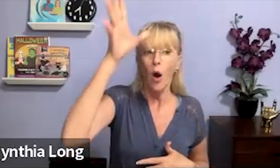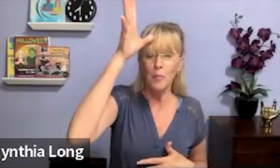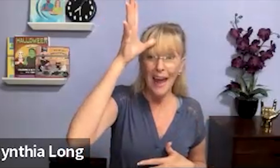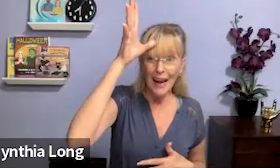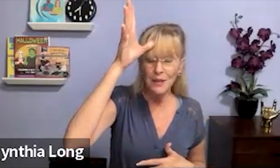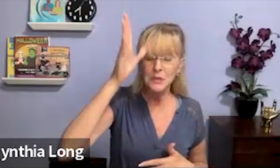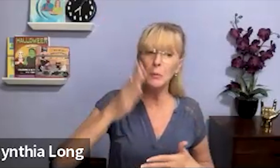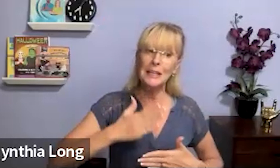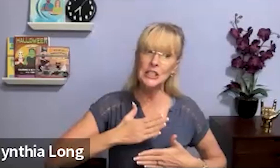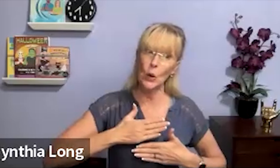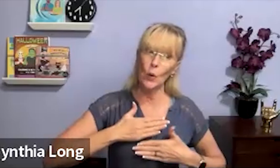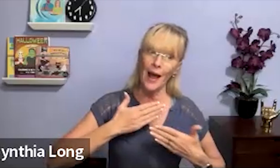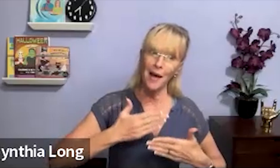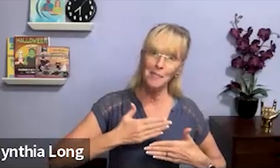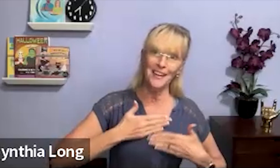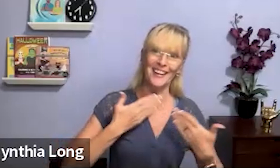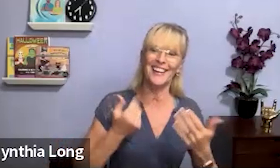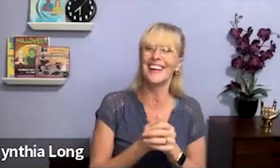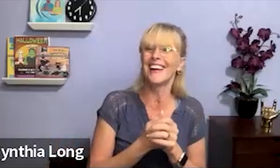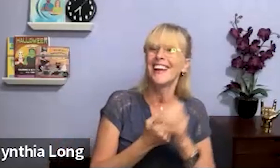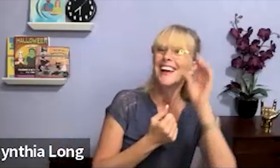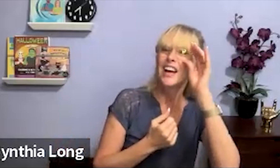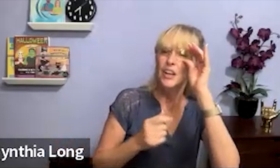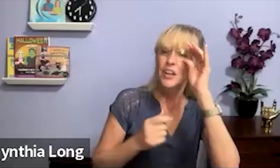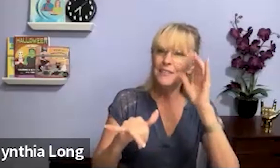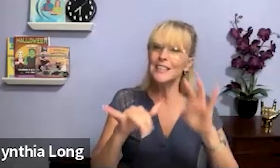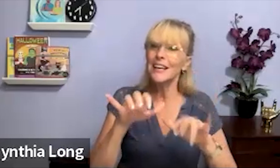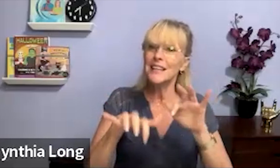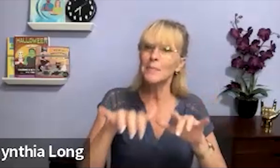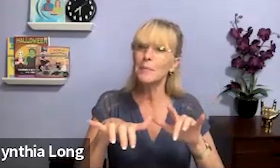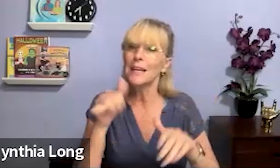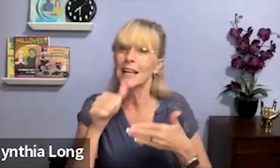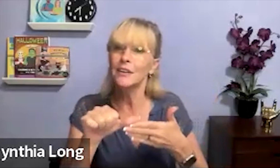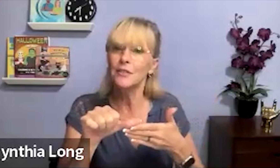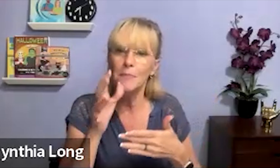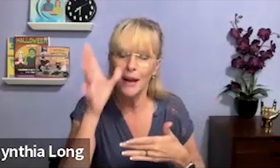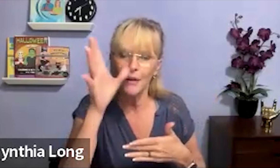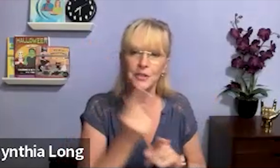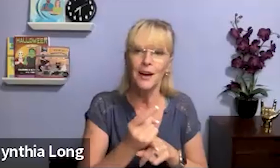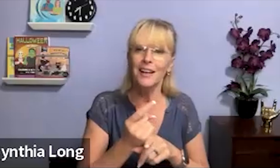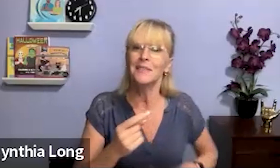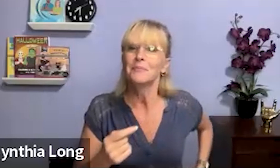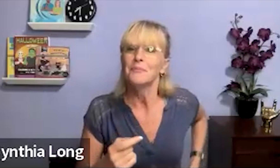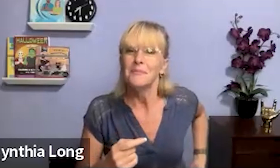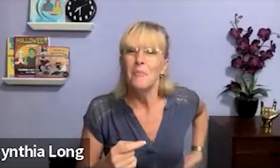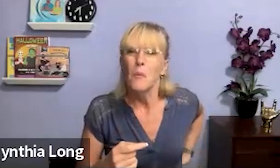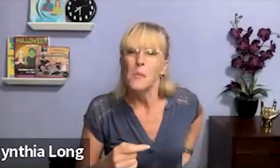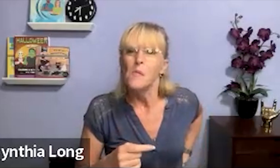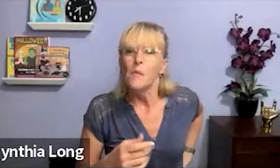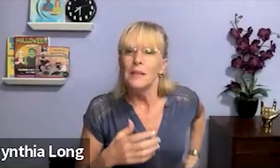the parents will be so happy. You have to like type up a letter for the parents, right? And